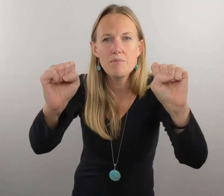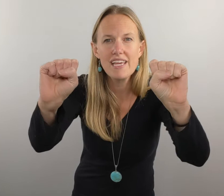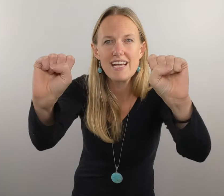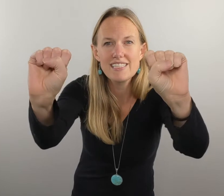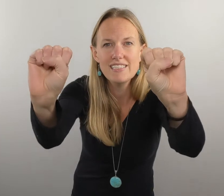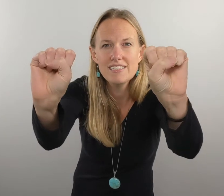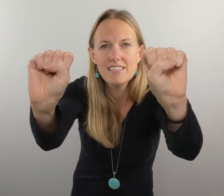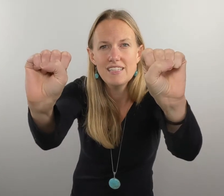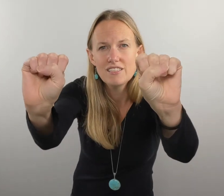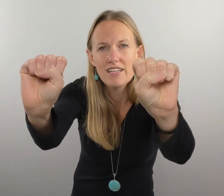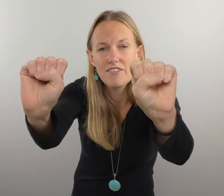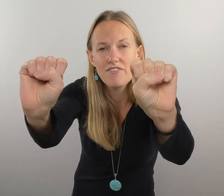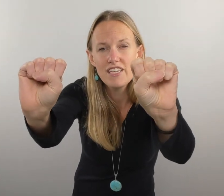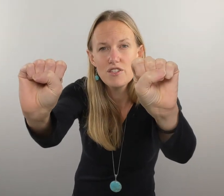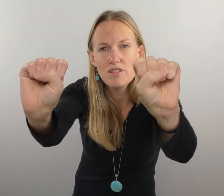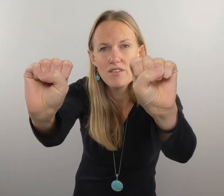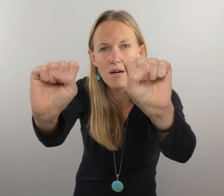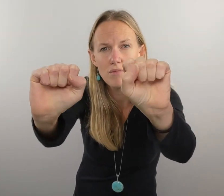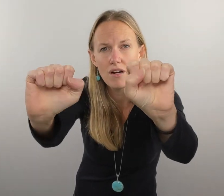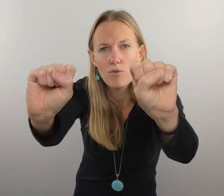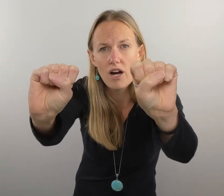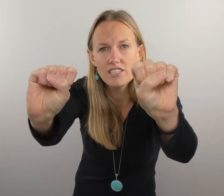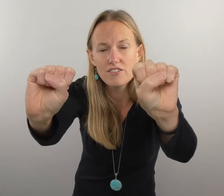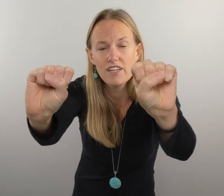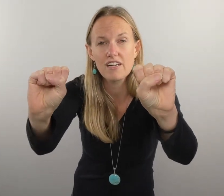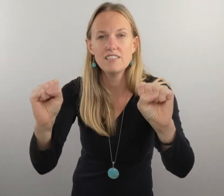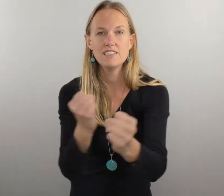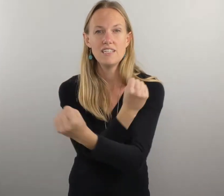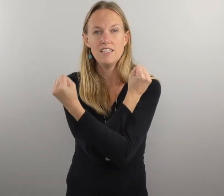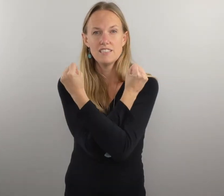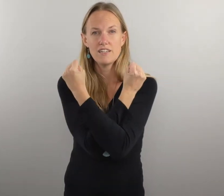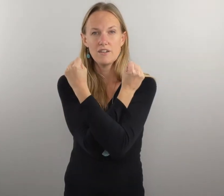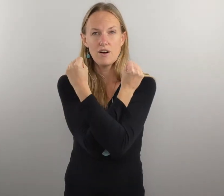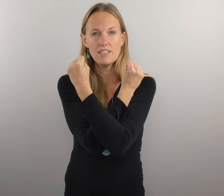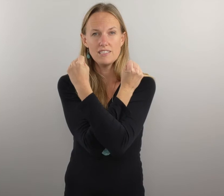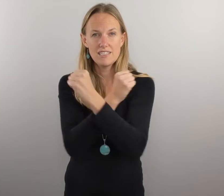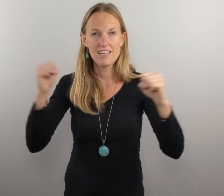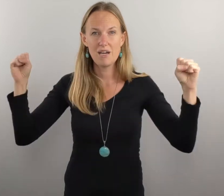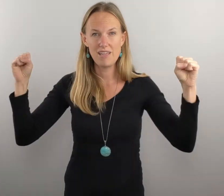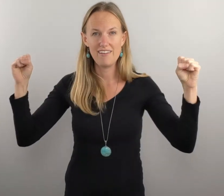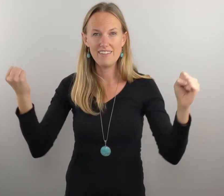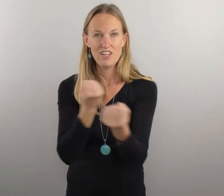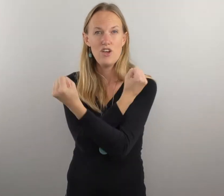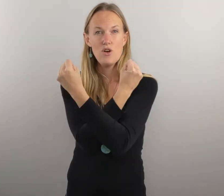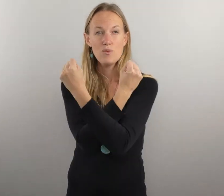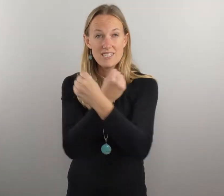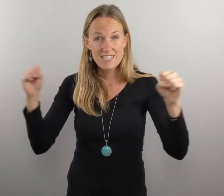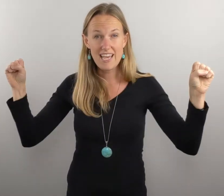make S's. So that's a fist with your thumb across your fingers, started crossed and then coming out. Would